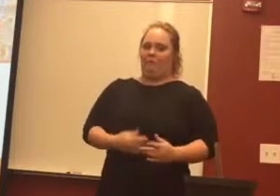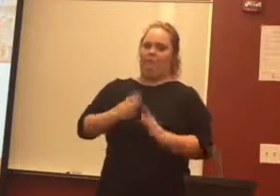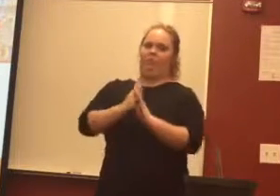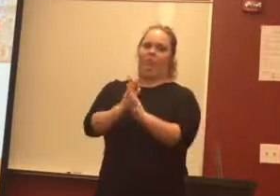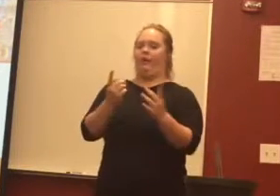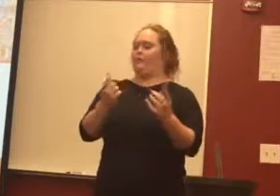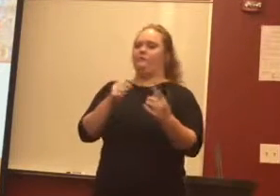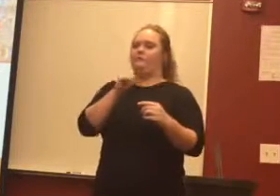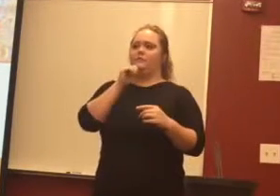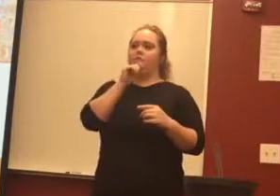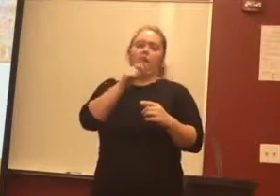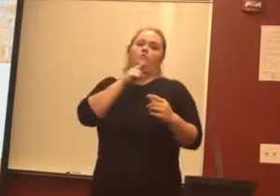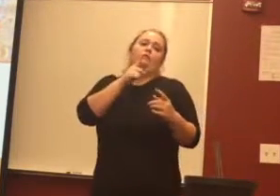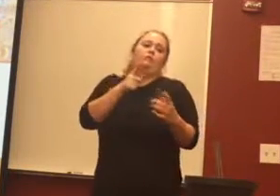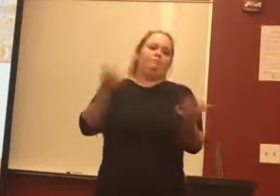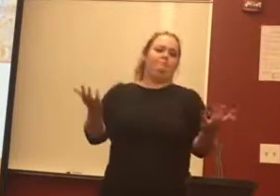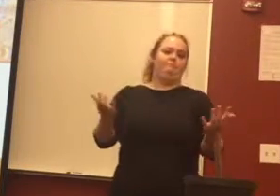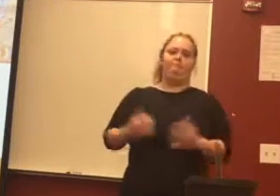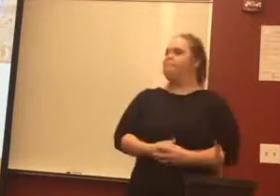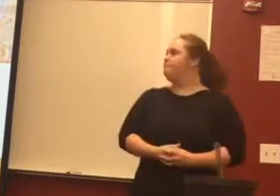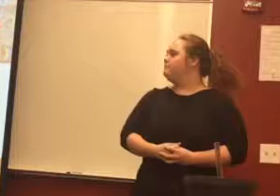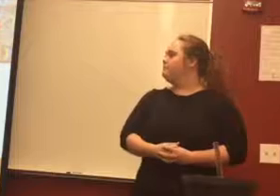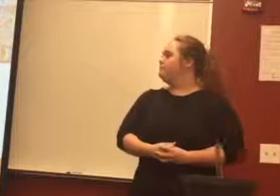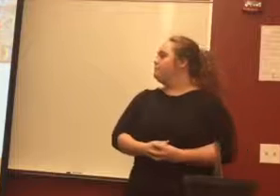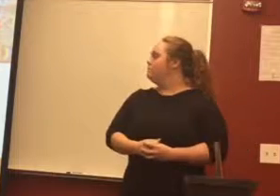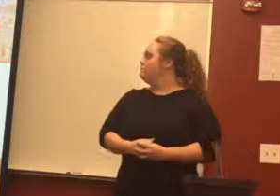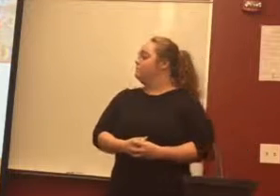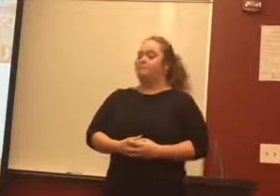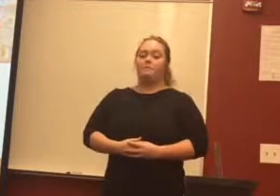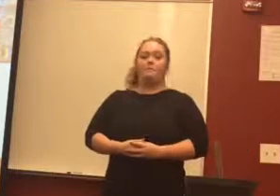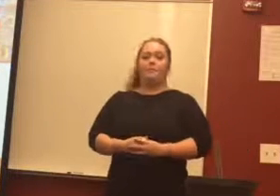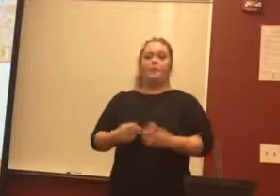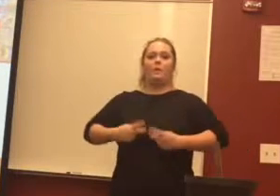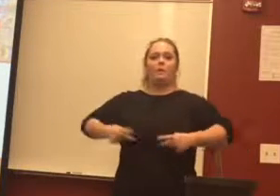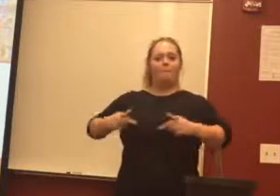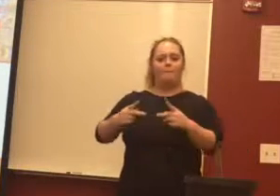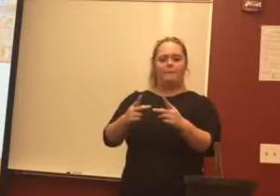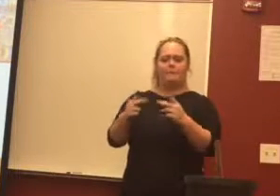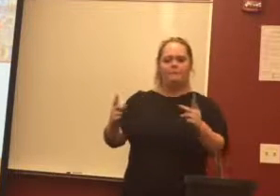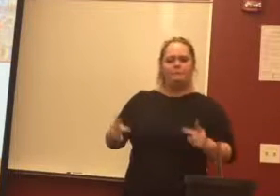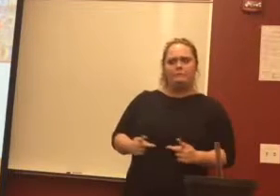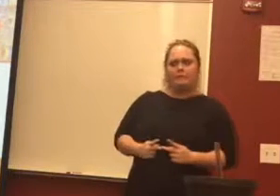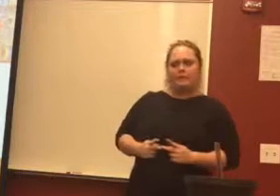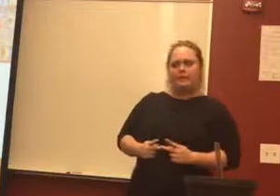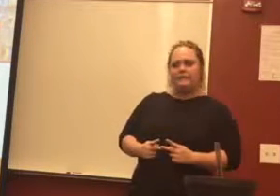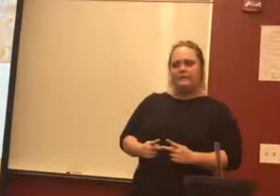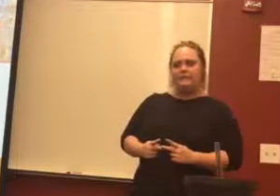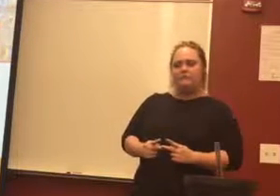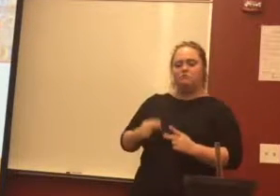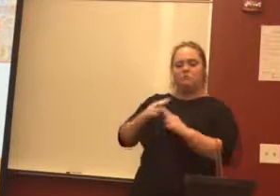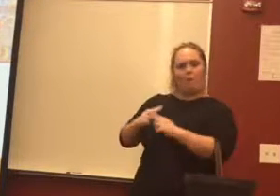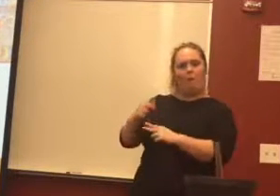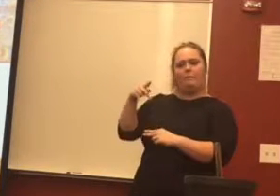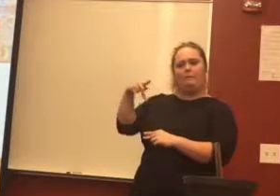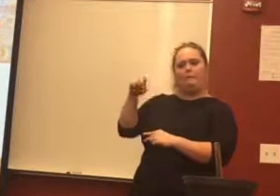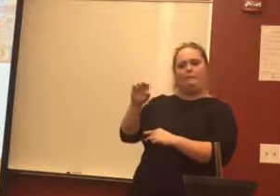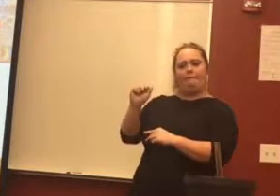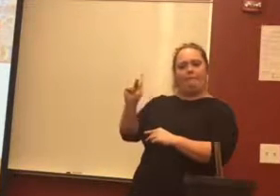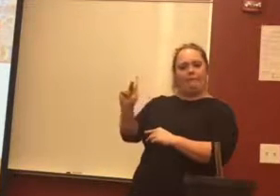So there's a place called the Peak, and it overlooks the whole city. So this